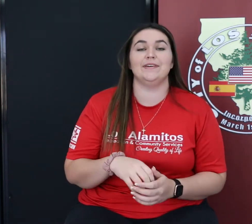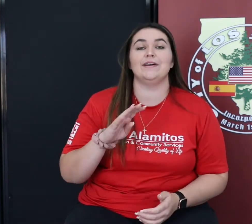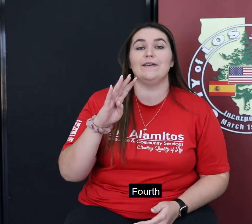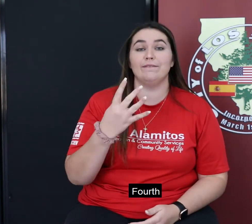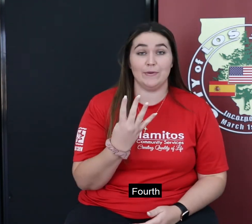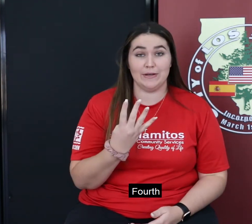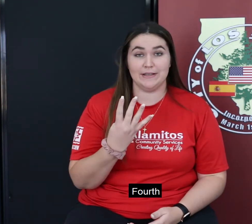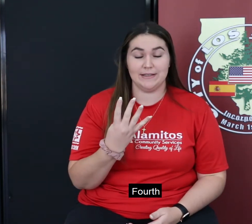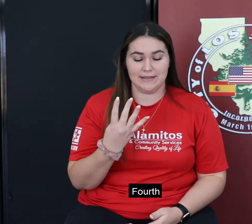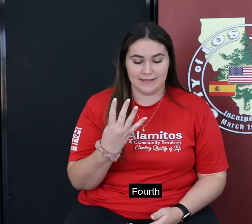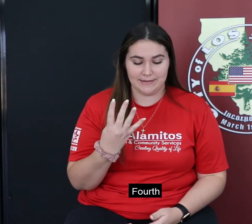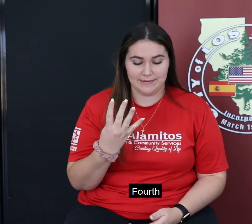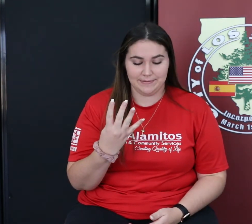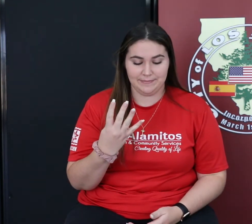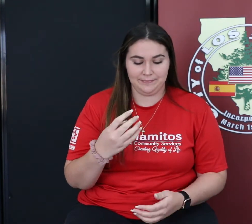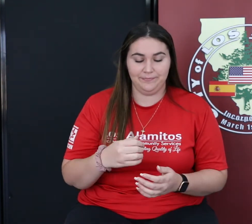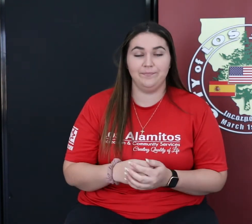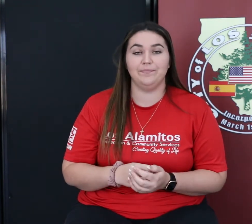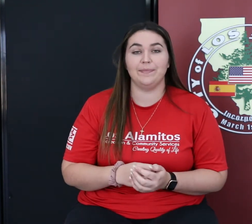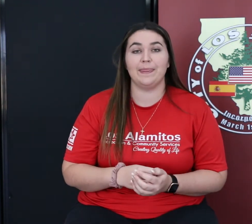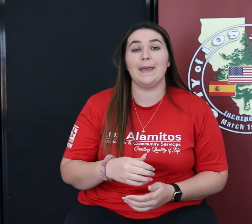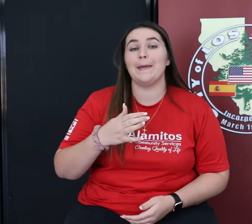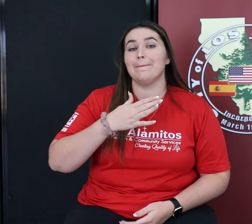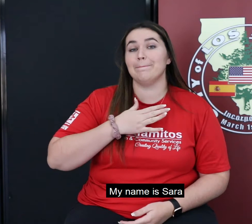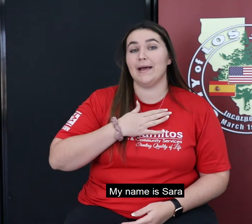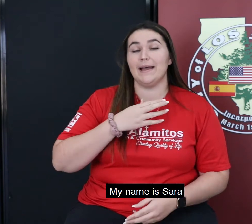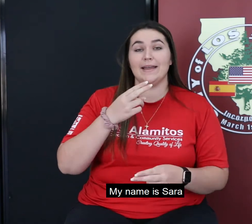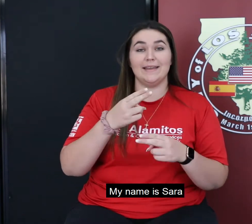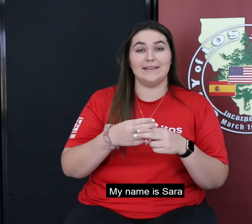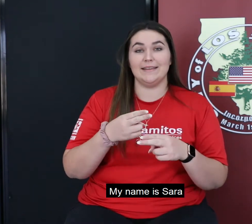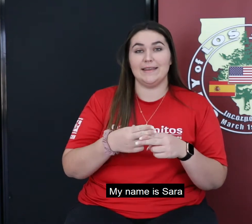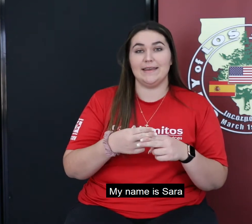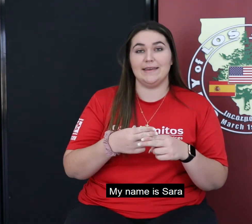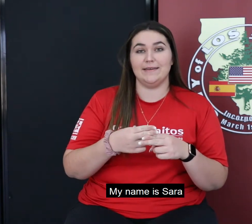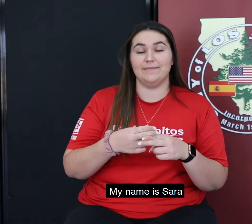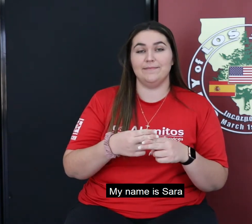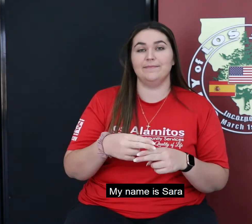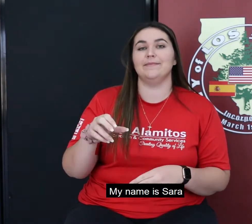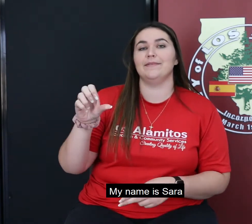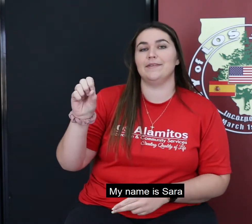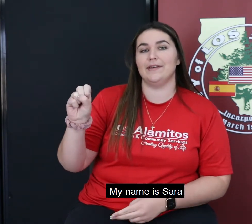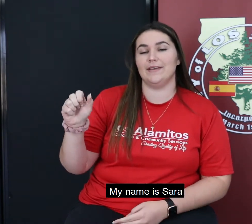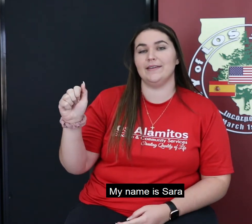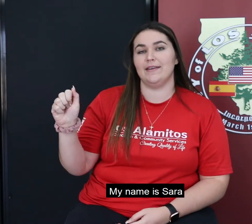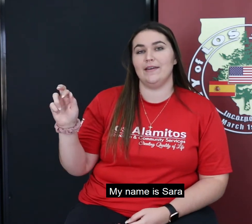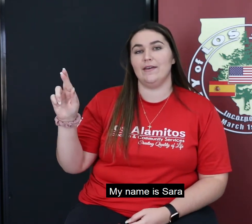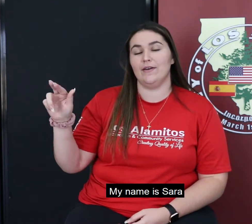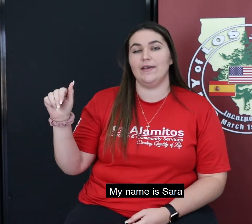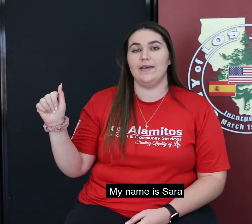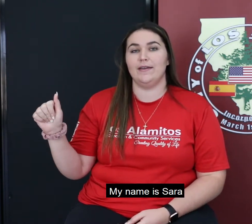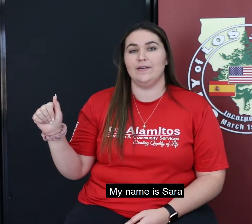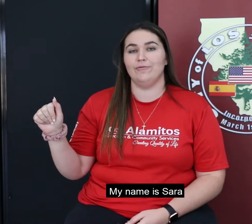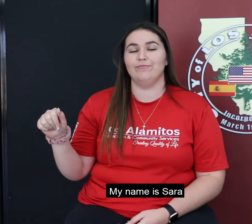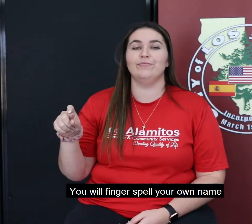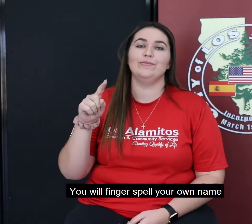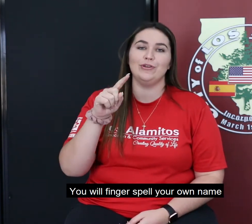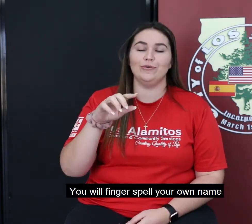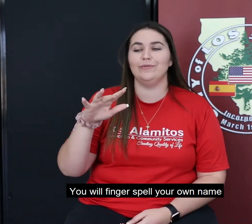Fourth, my name is Sarah. You will